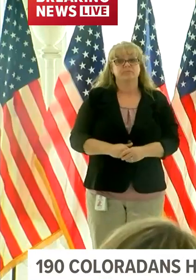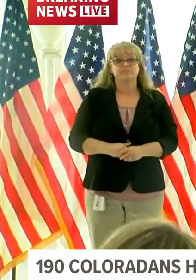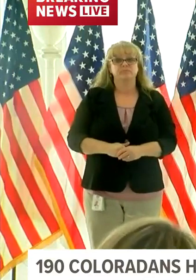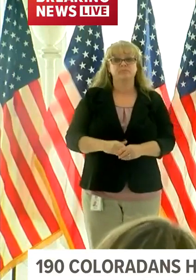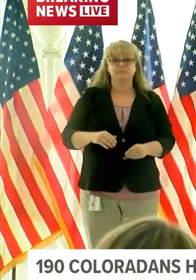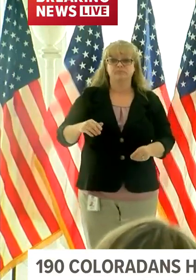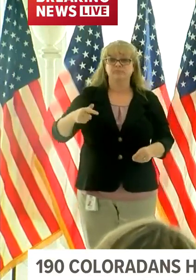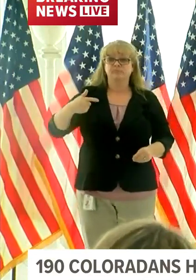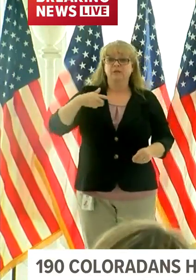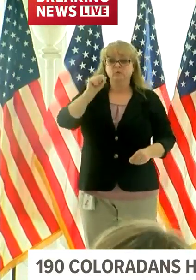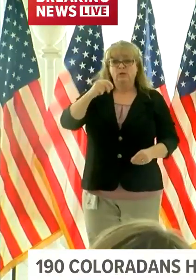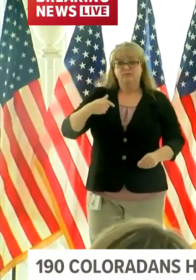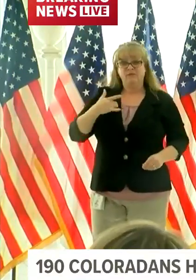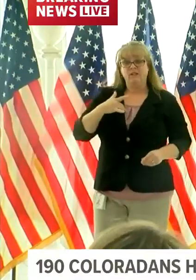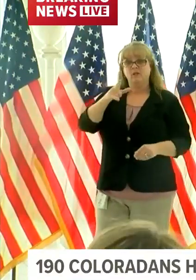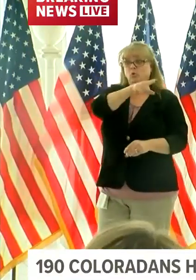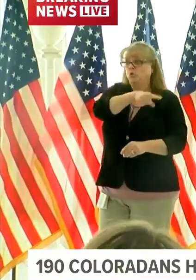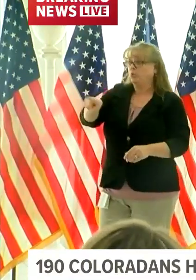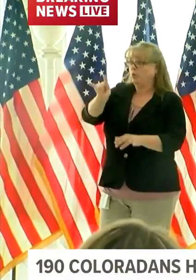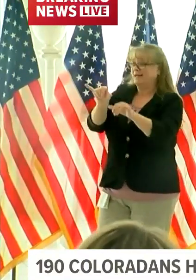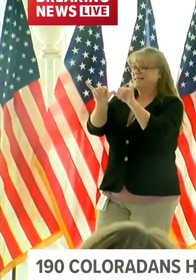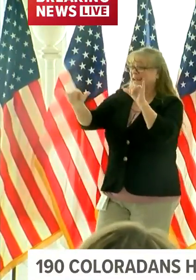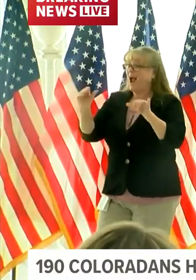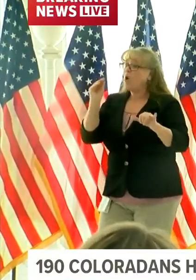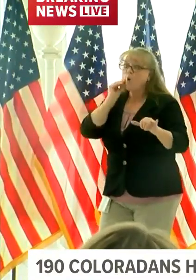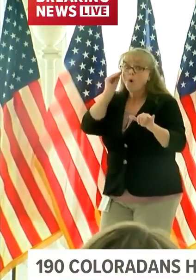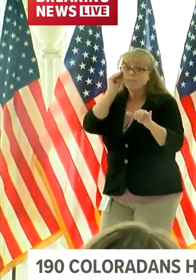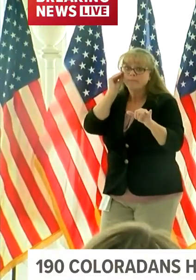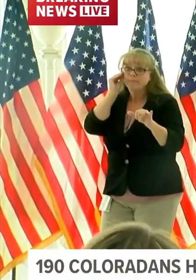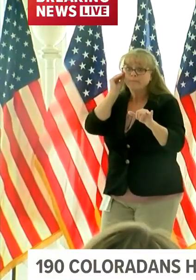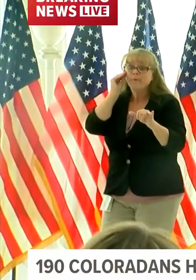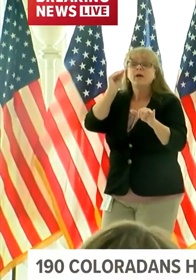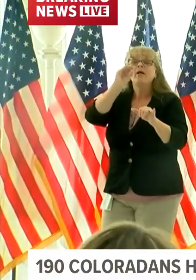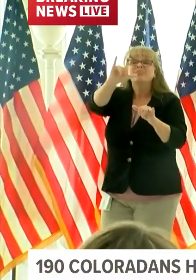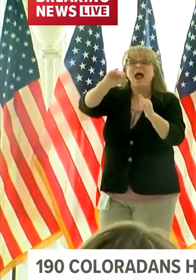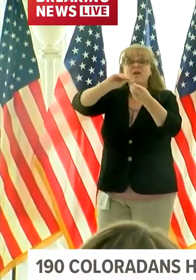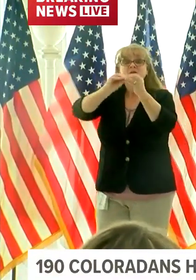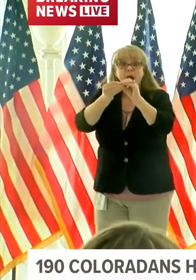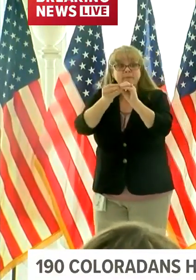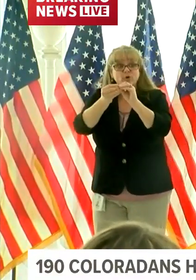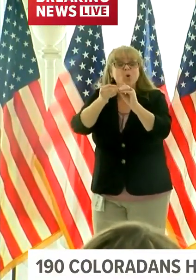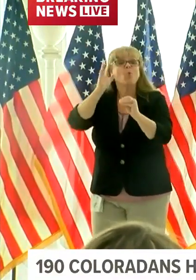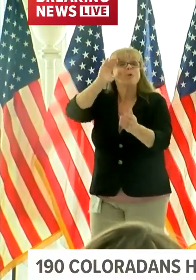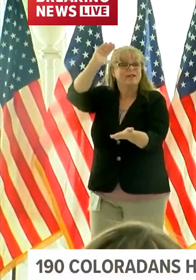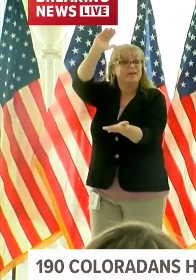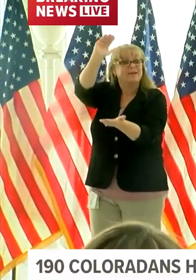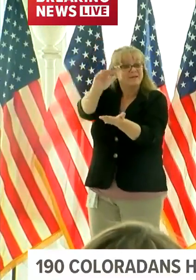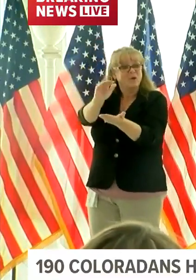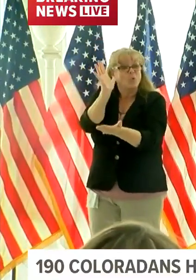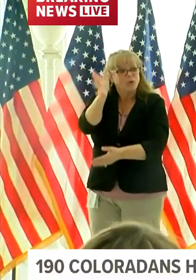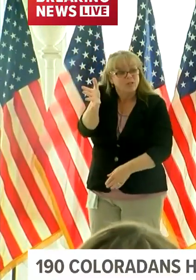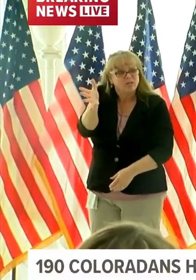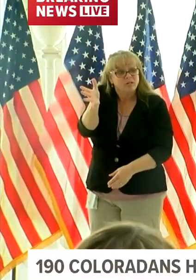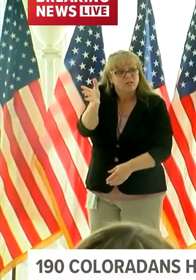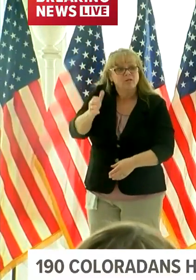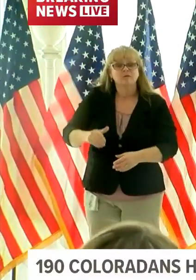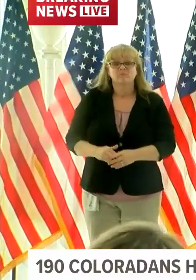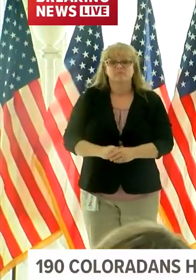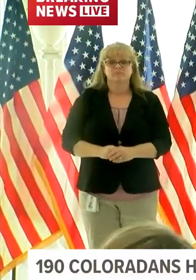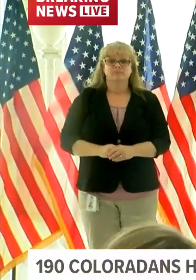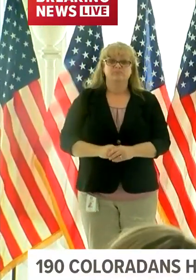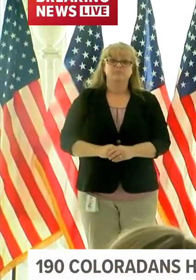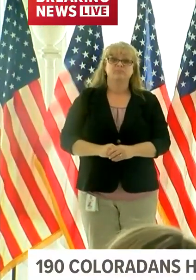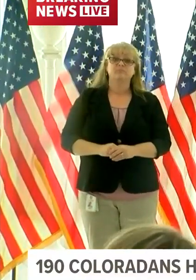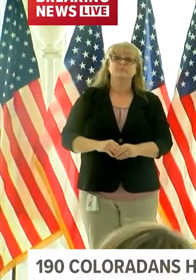home and by wearing a mask if you absolutely have to go out. This is also both a wonderful but also